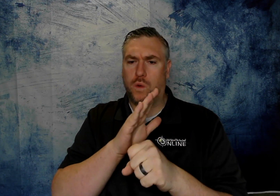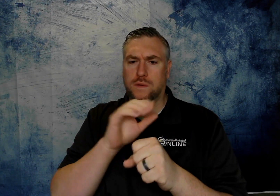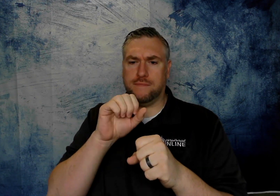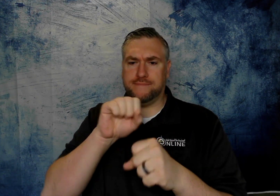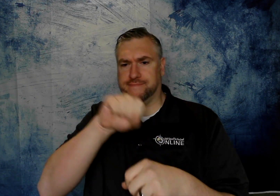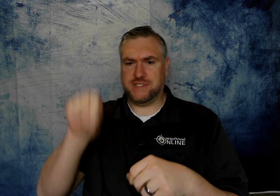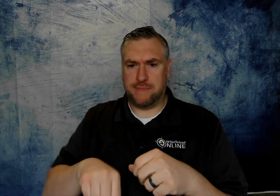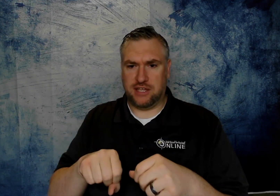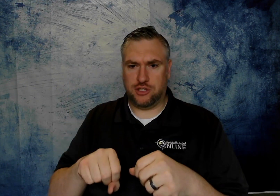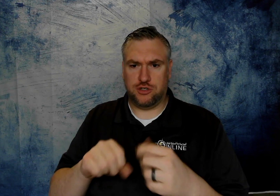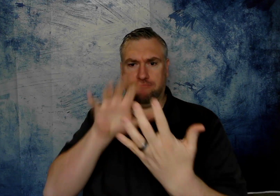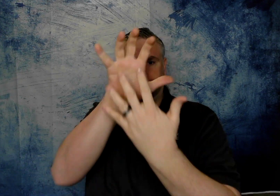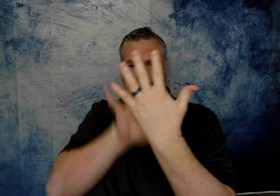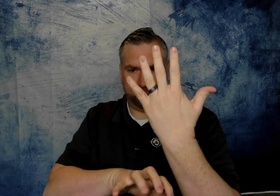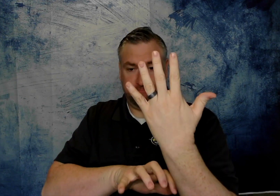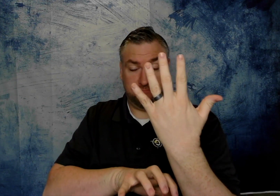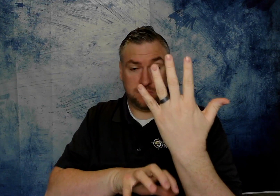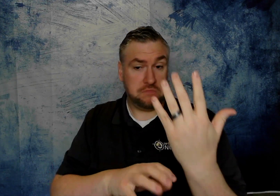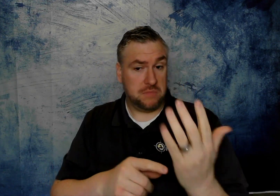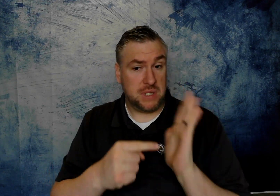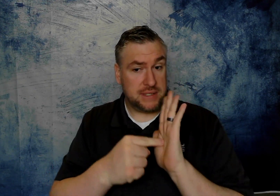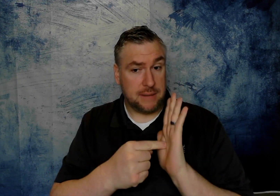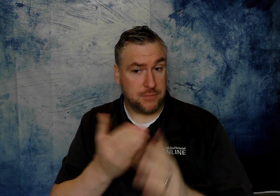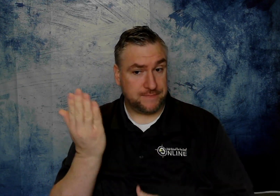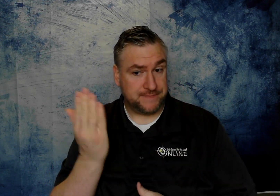where it's kind of the whole semester in one swoop,